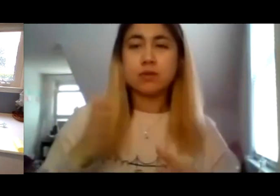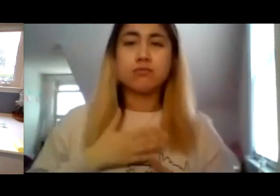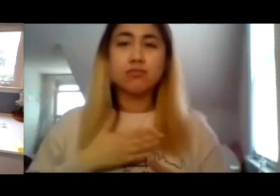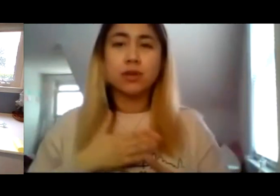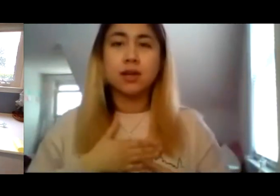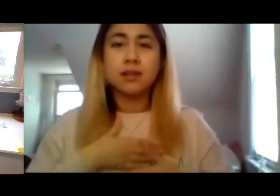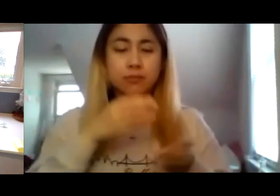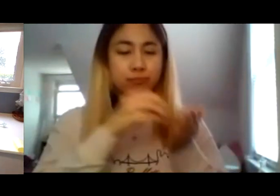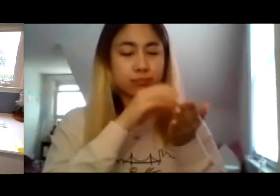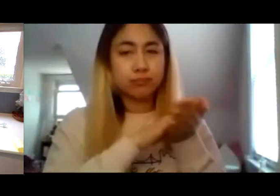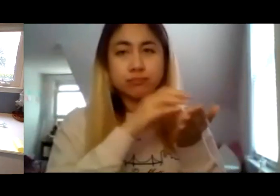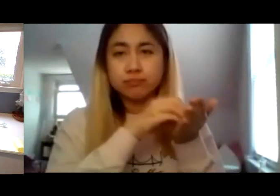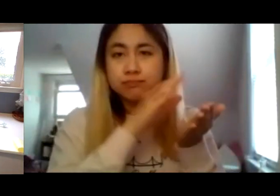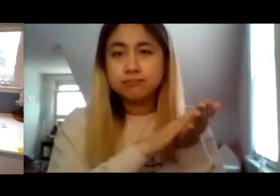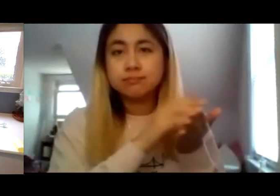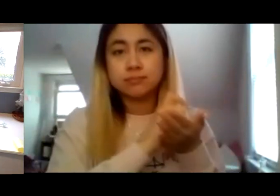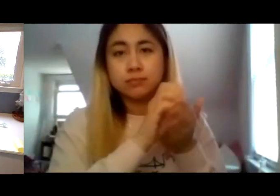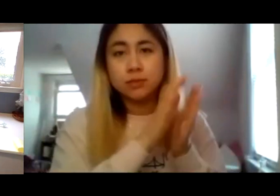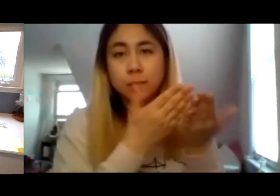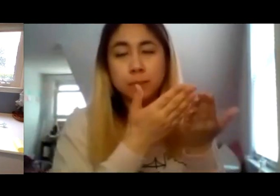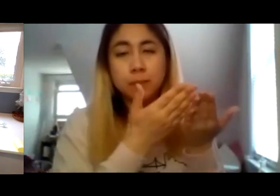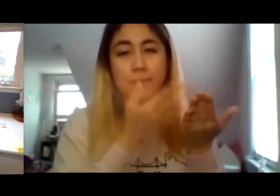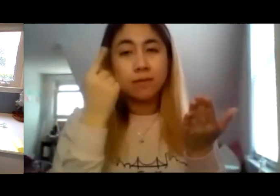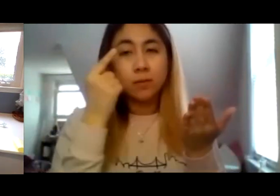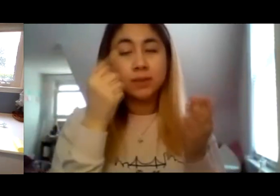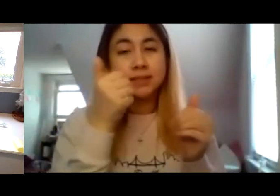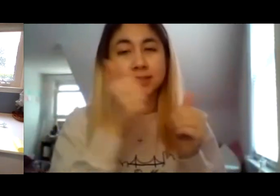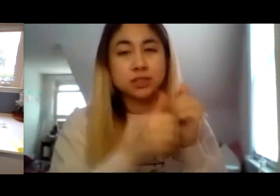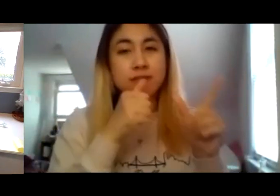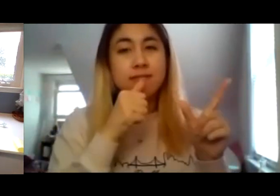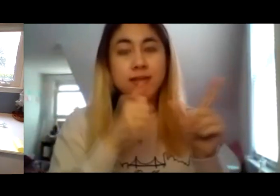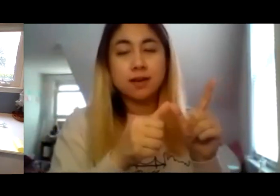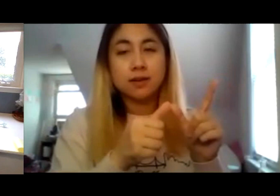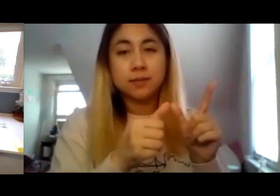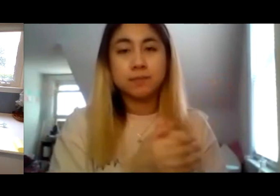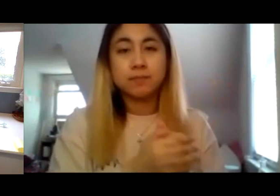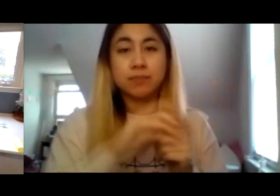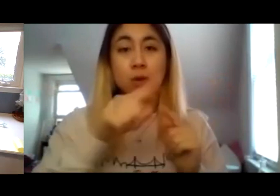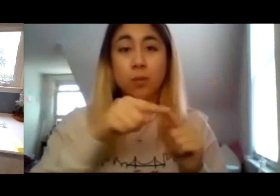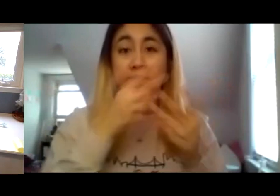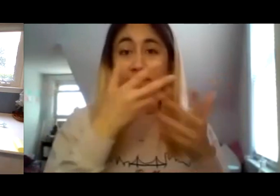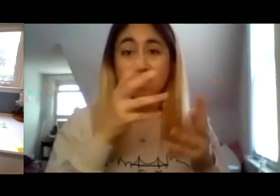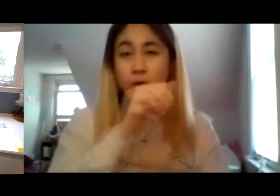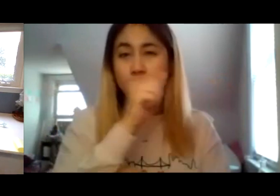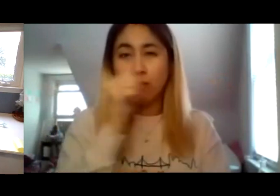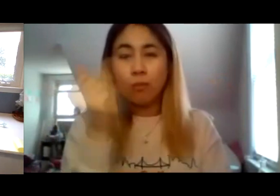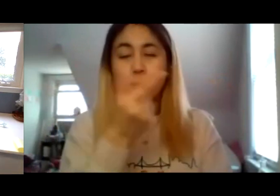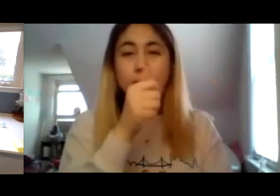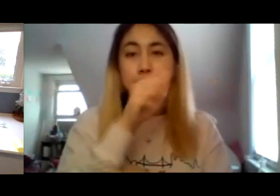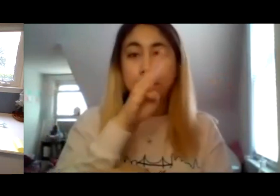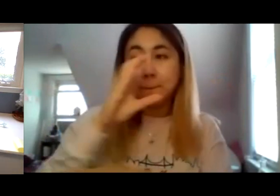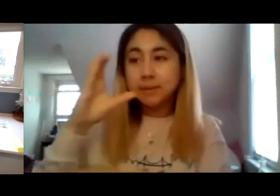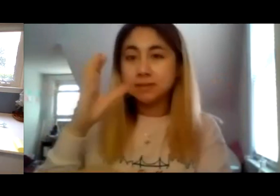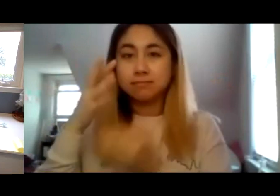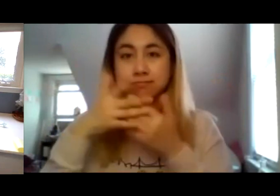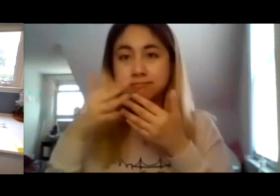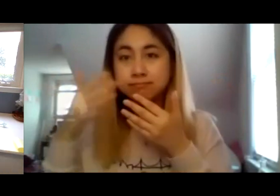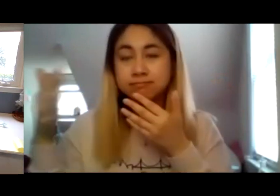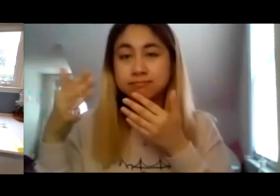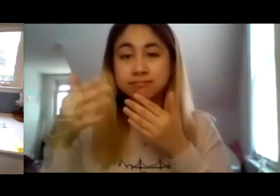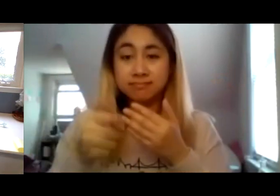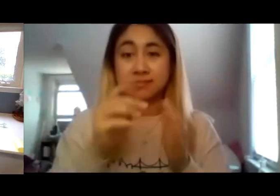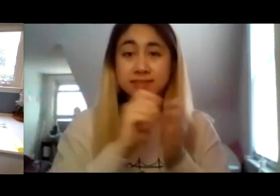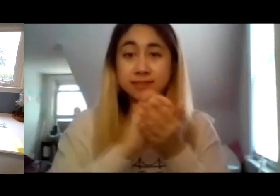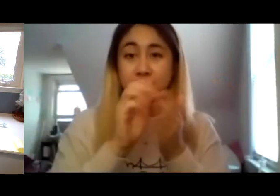in our notebook for each letter. And then this way, when we get through our whole alphabet, this whole notebook is going to be filled with